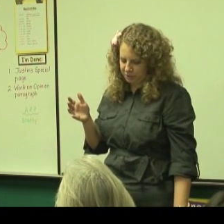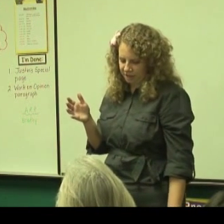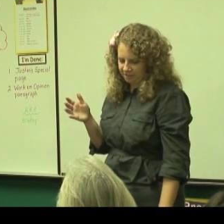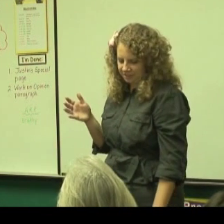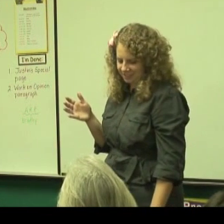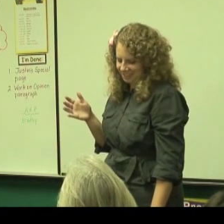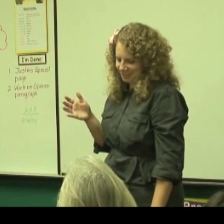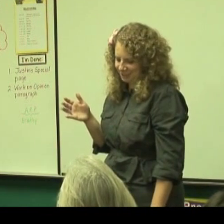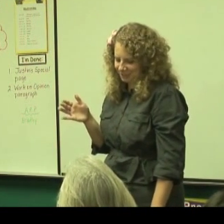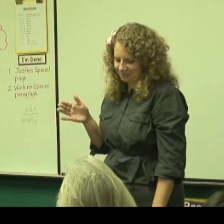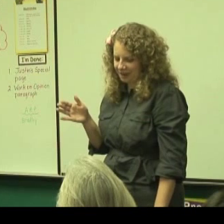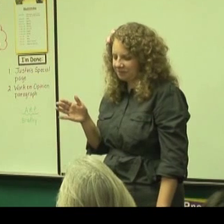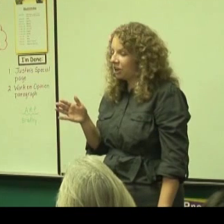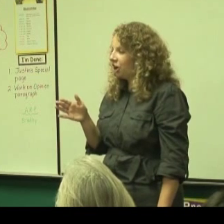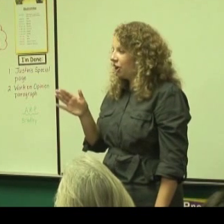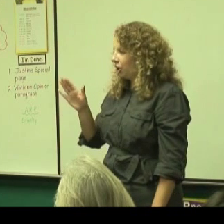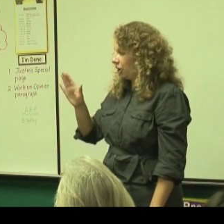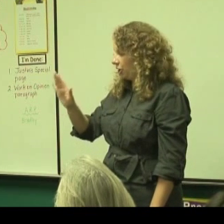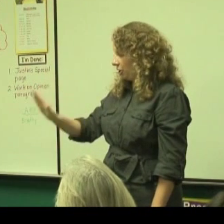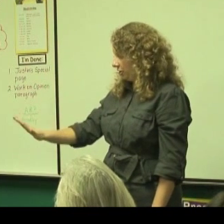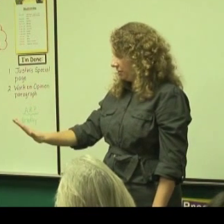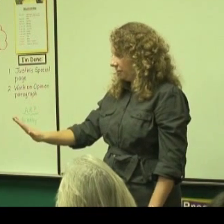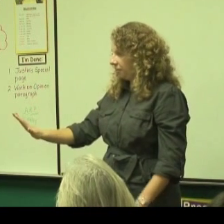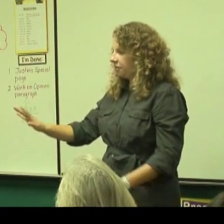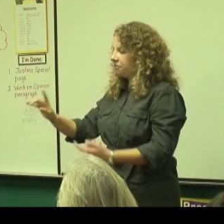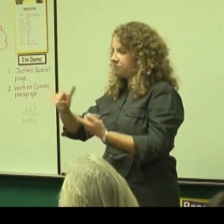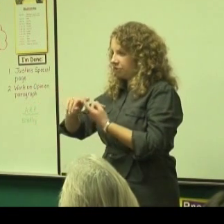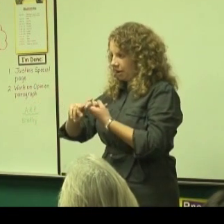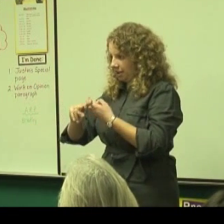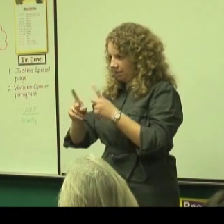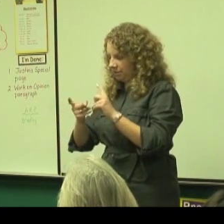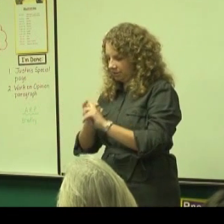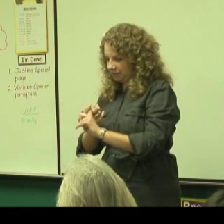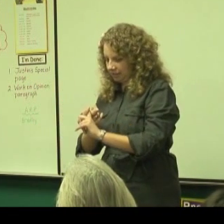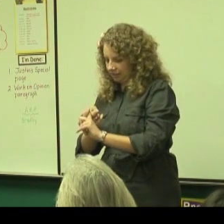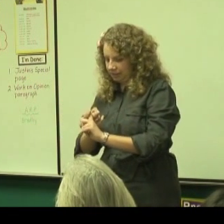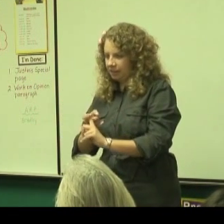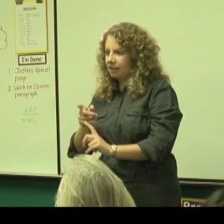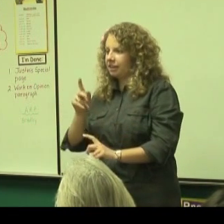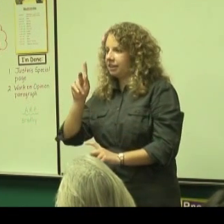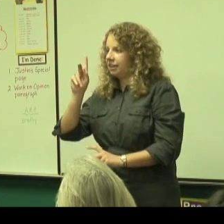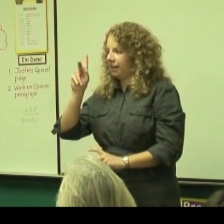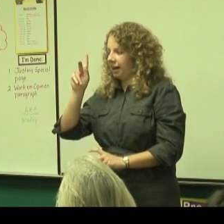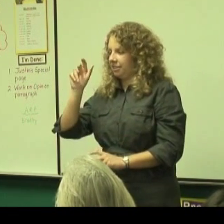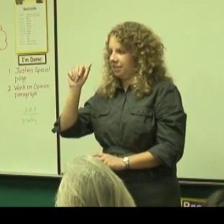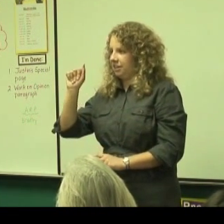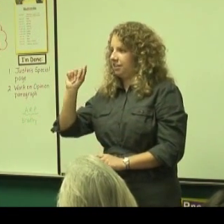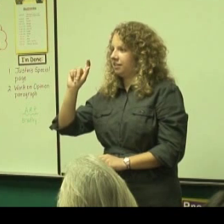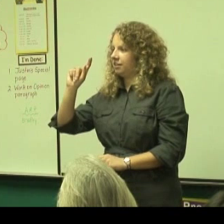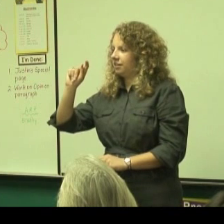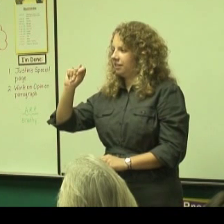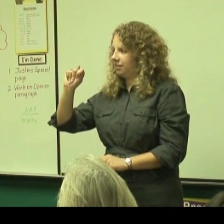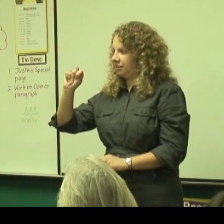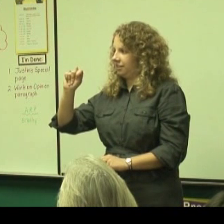sorry. Let's do it right. Her friend Kathy.